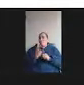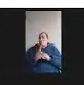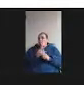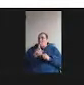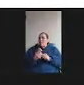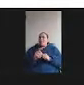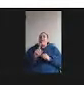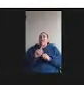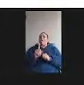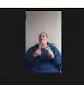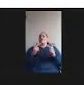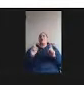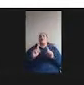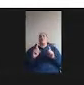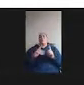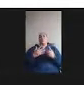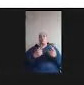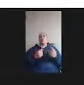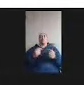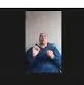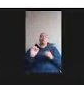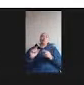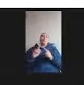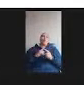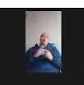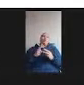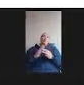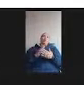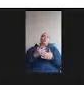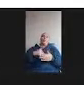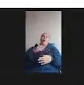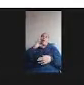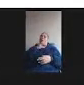in dealing with it to make sure that we don't have that